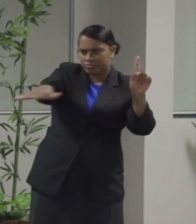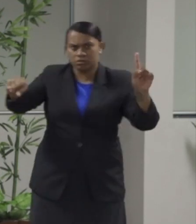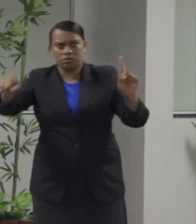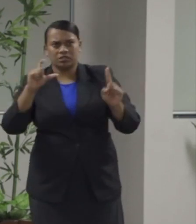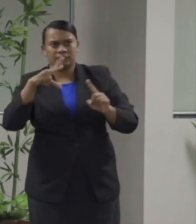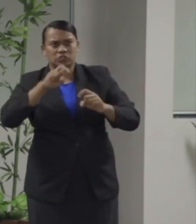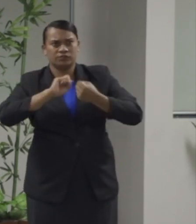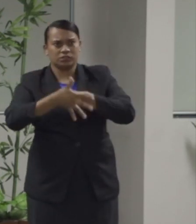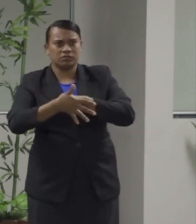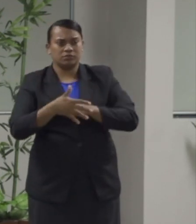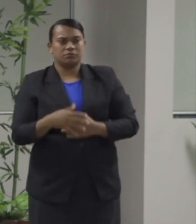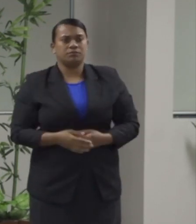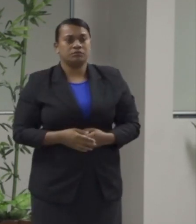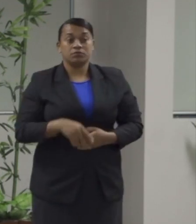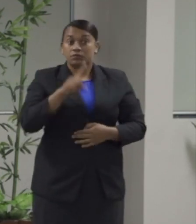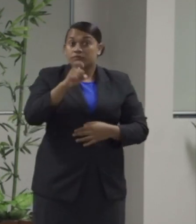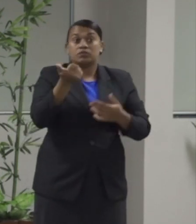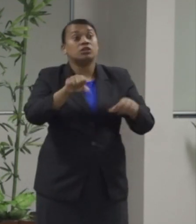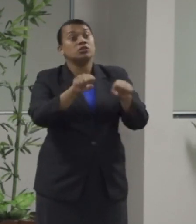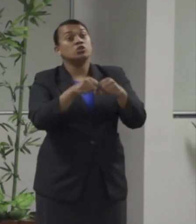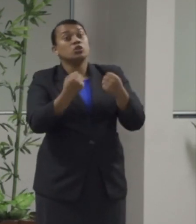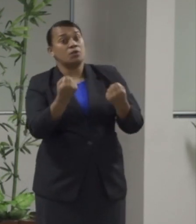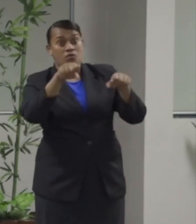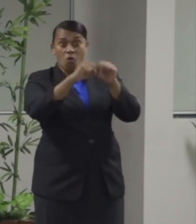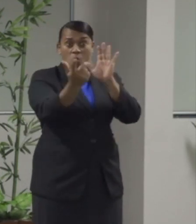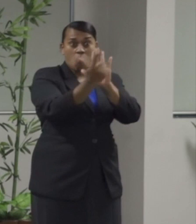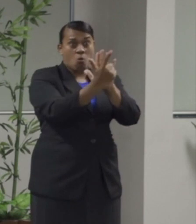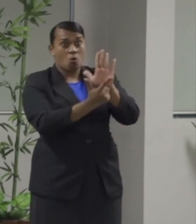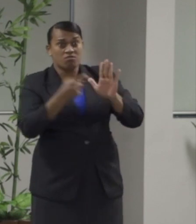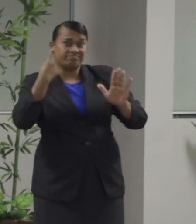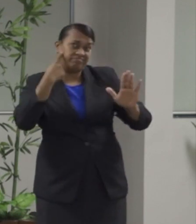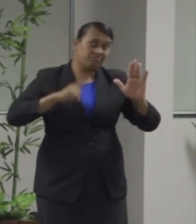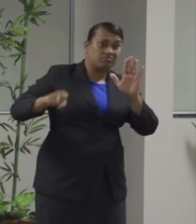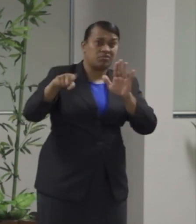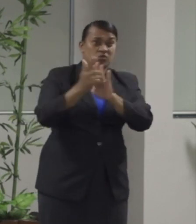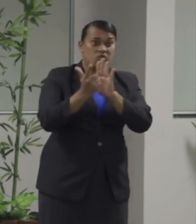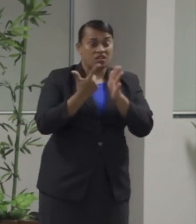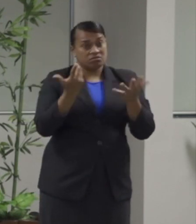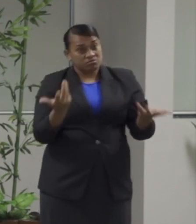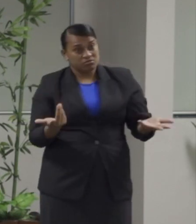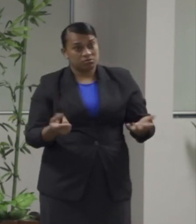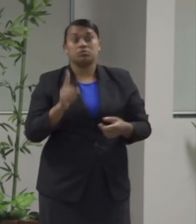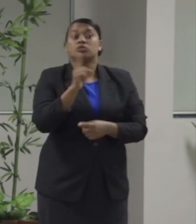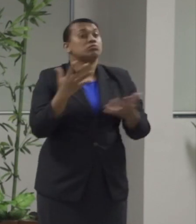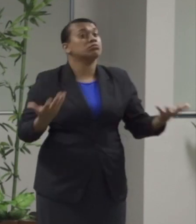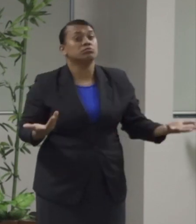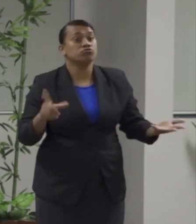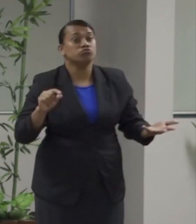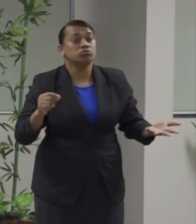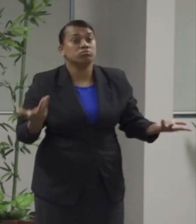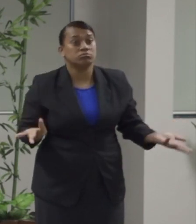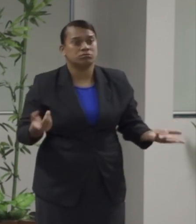Because if you break government-imposed quarantine or any of our other rules, you will end up paying the